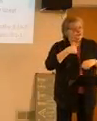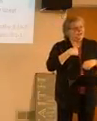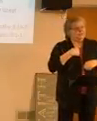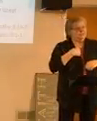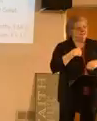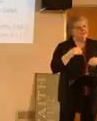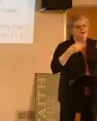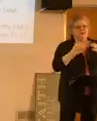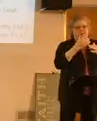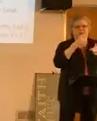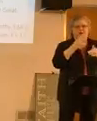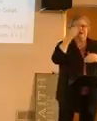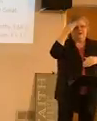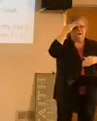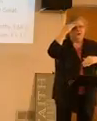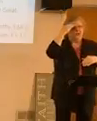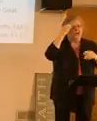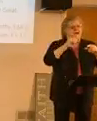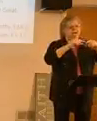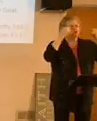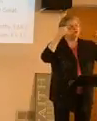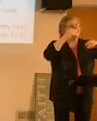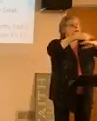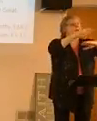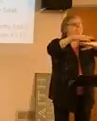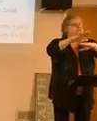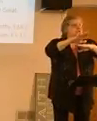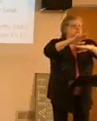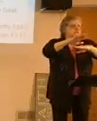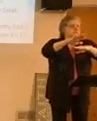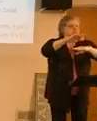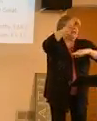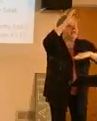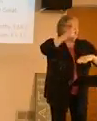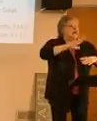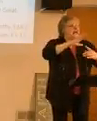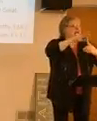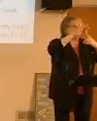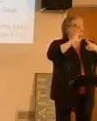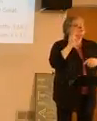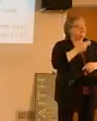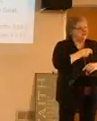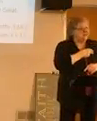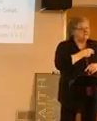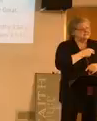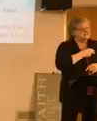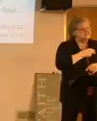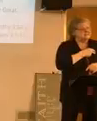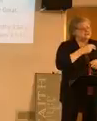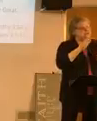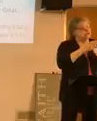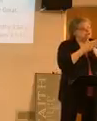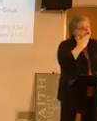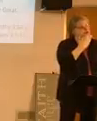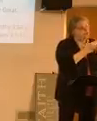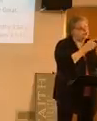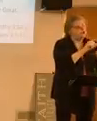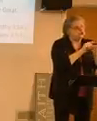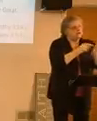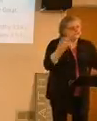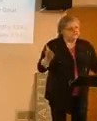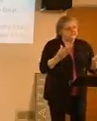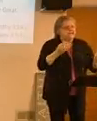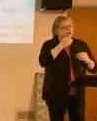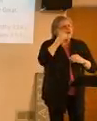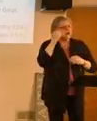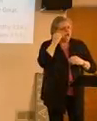what we call the Great Commission. God has chosen to privilege us to share the good news here at home and